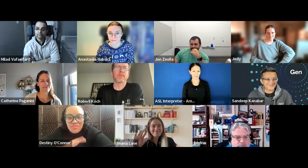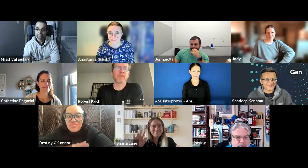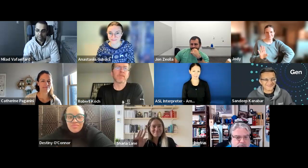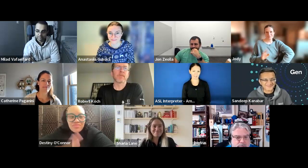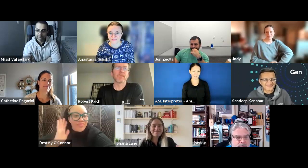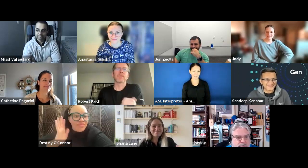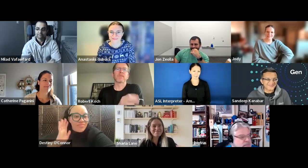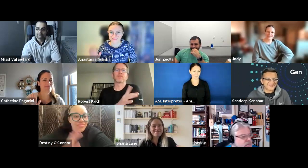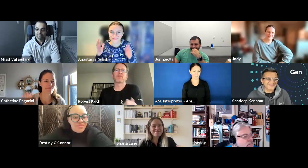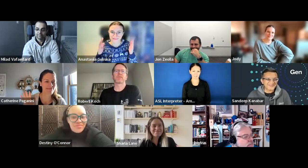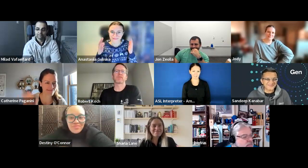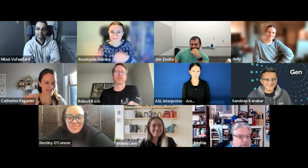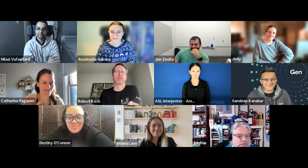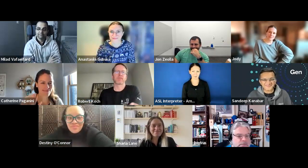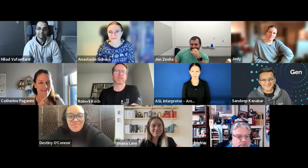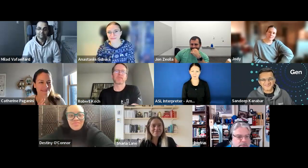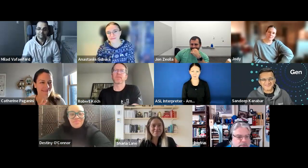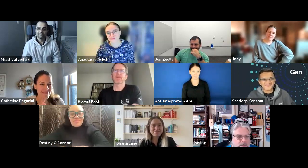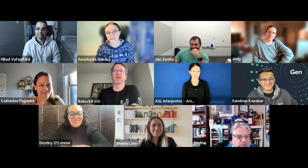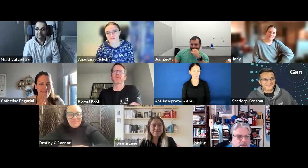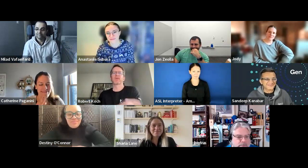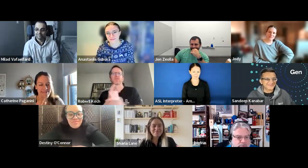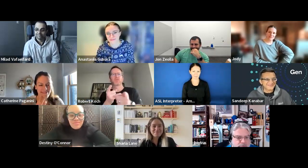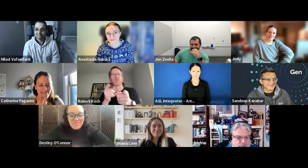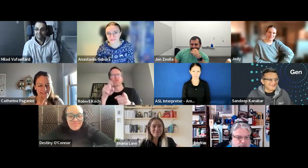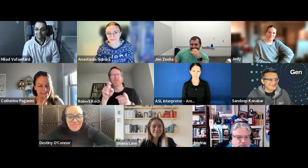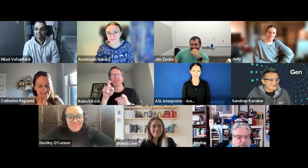Oh, hello, hello. Very cool.